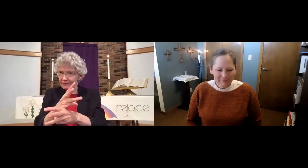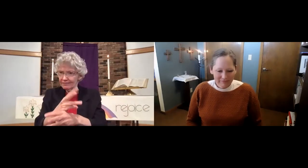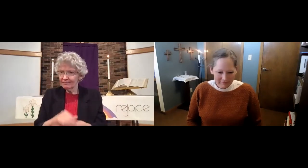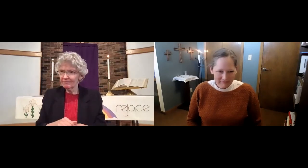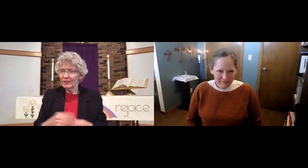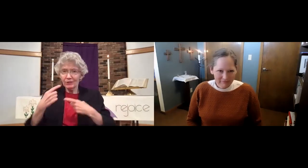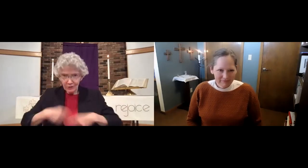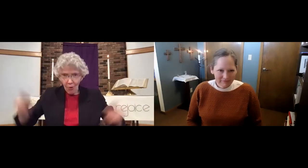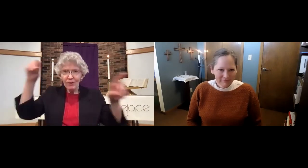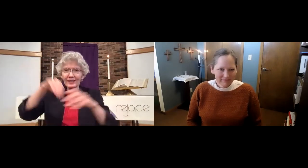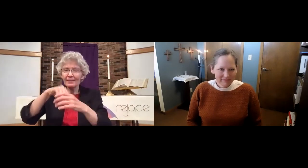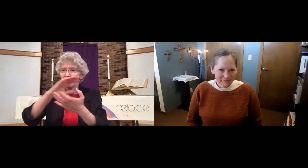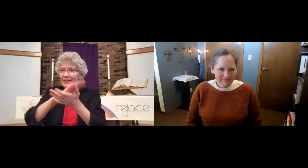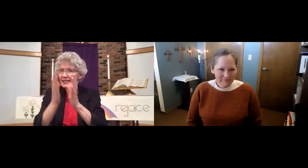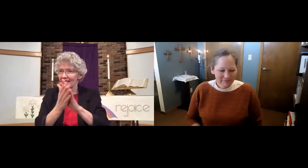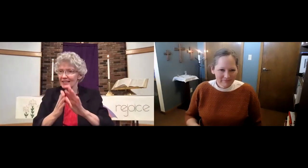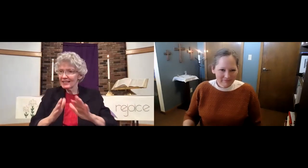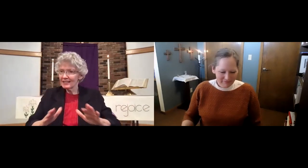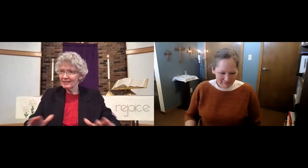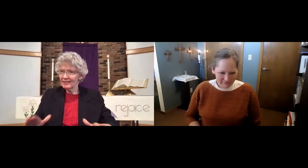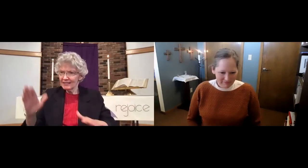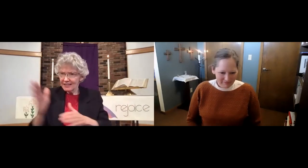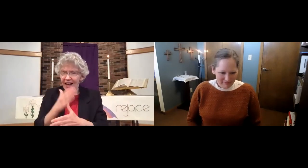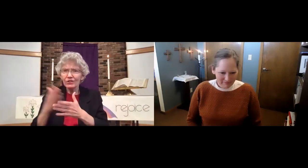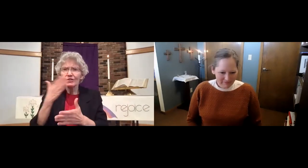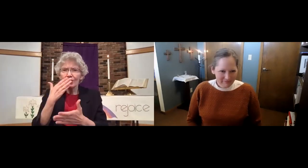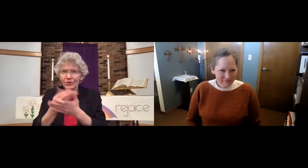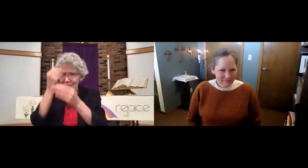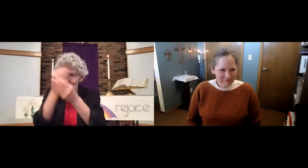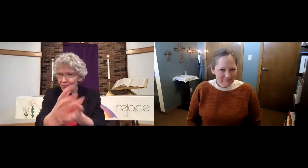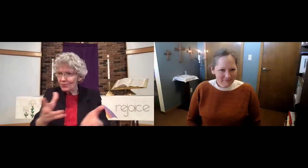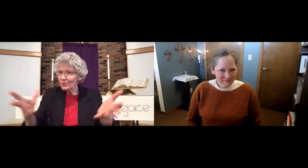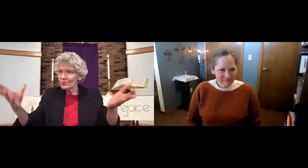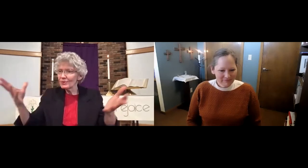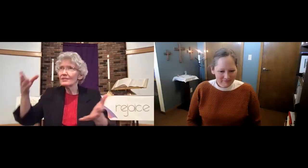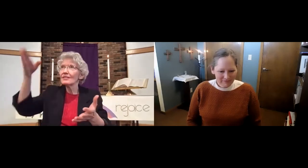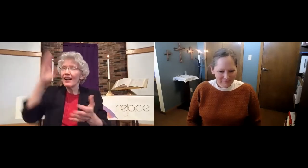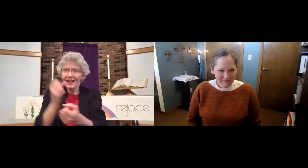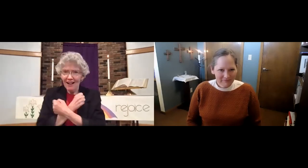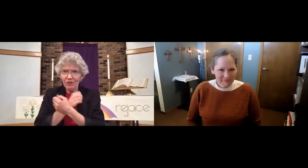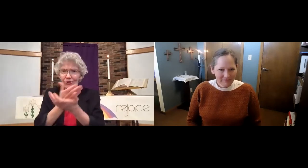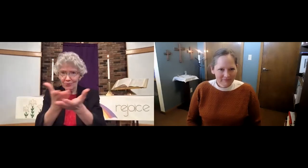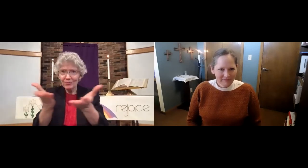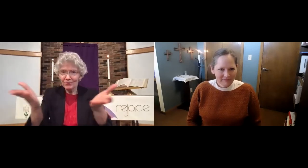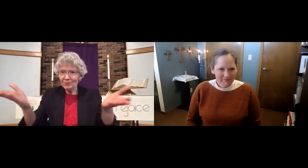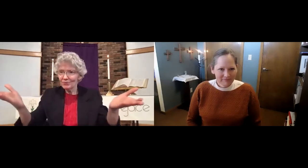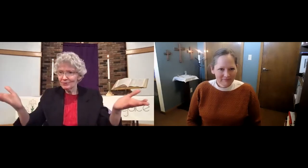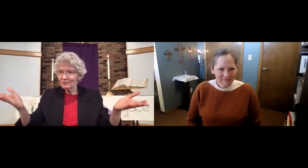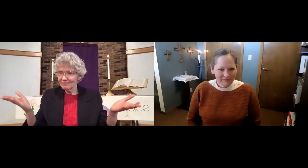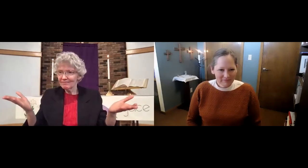Christ raised up for the world. Go in peace Share God's good news.